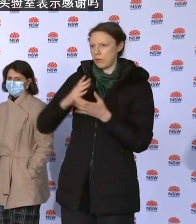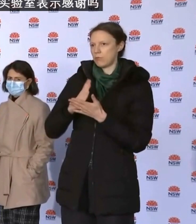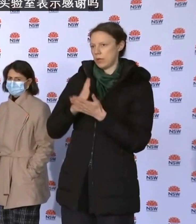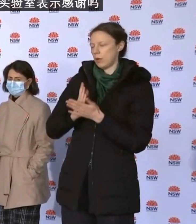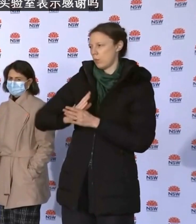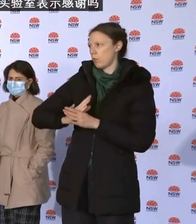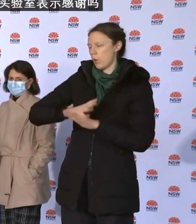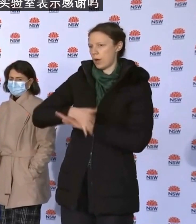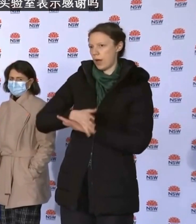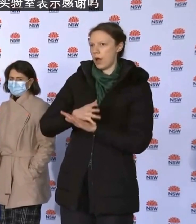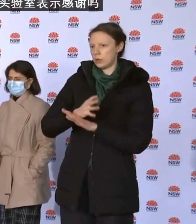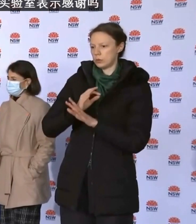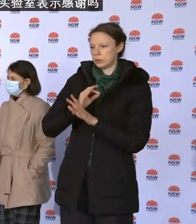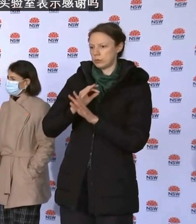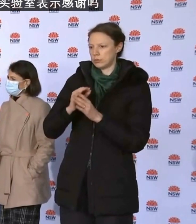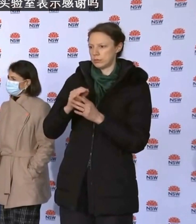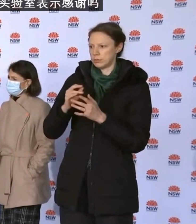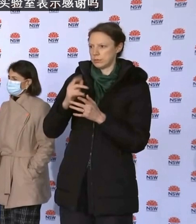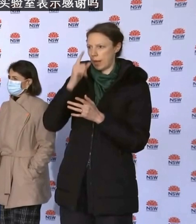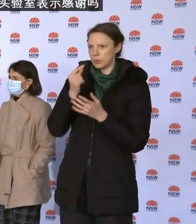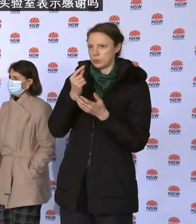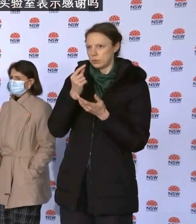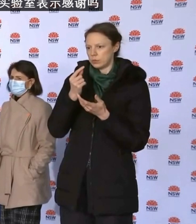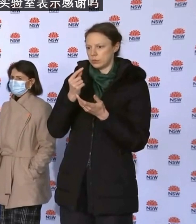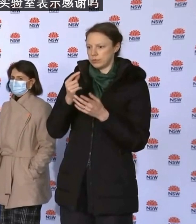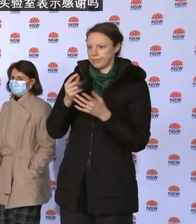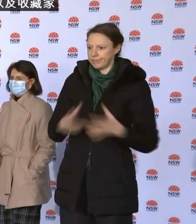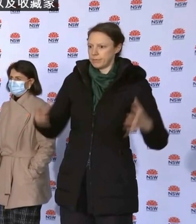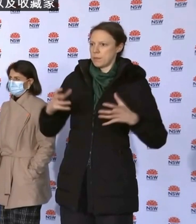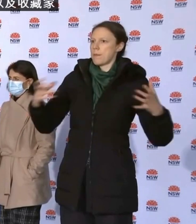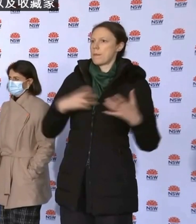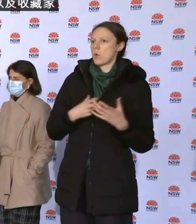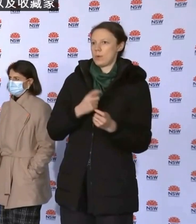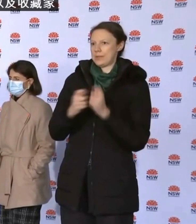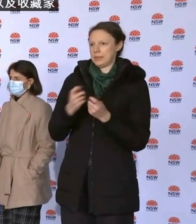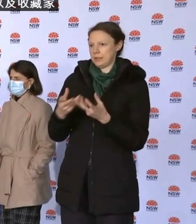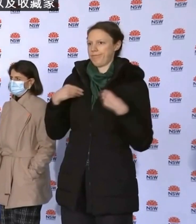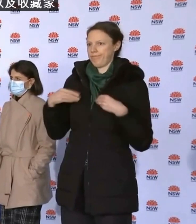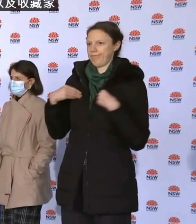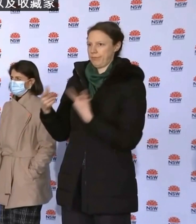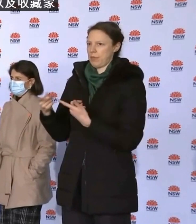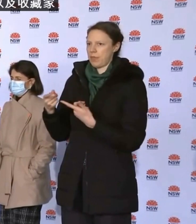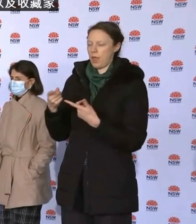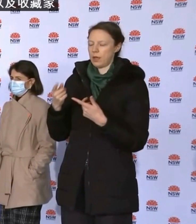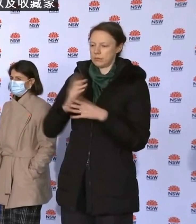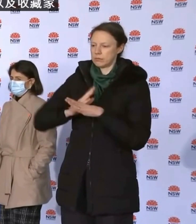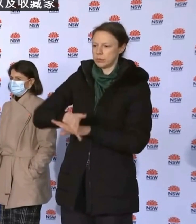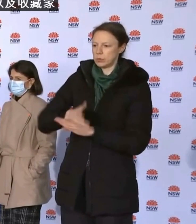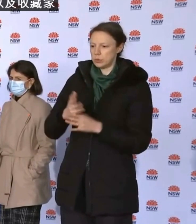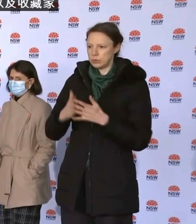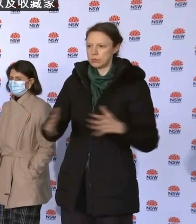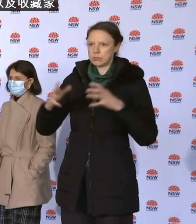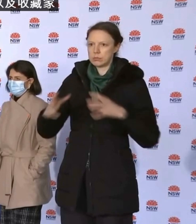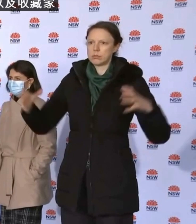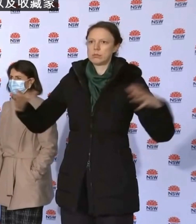to scale up. And can I express my gratitude to the private pathology labs and the public labs for doing the hard yards as well as the collectors.